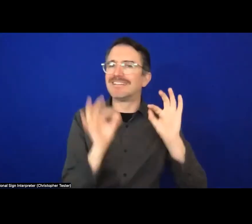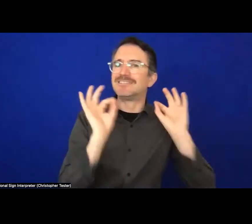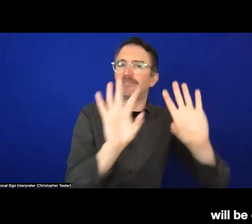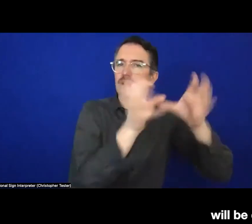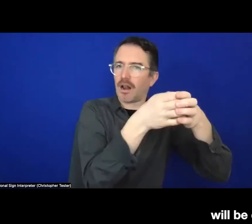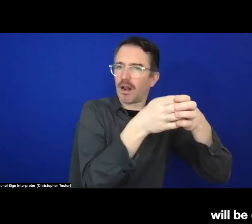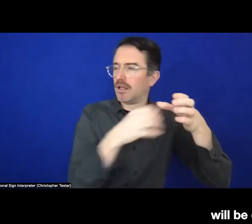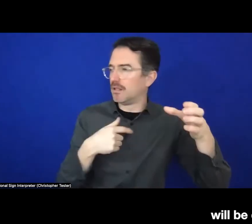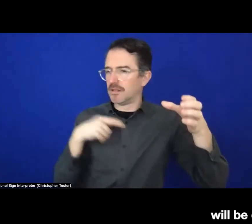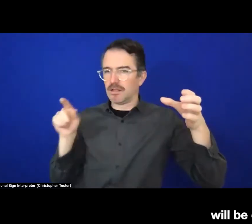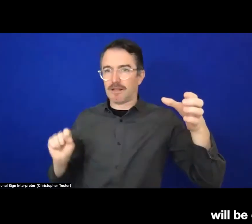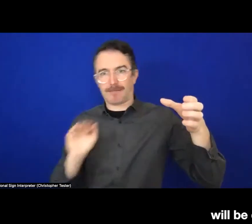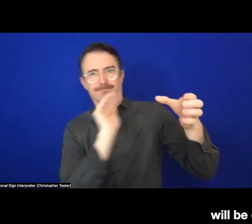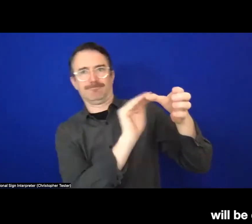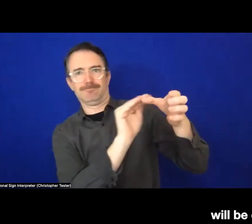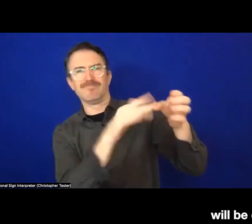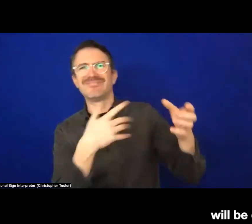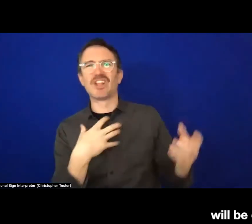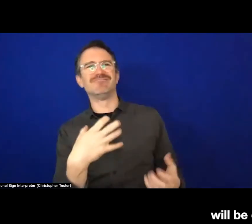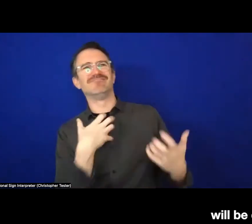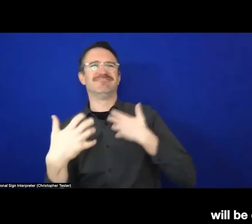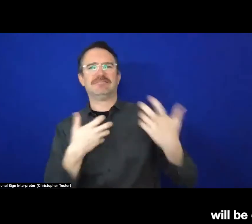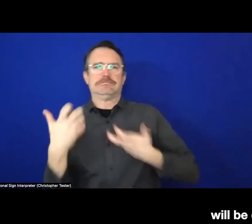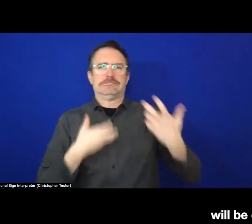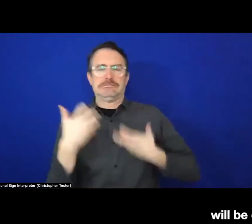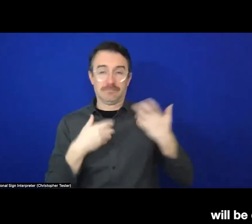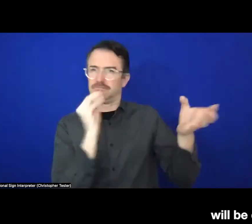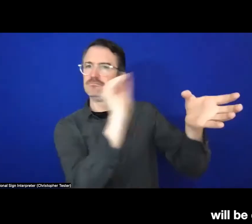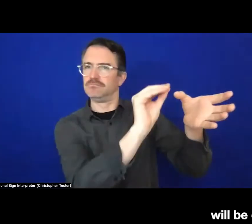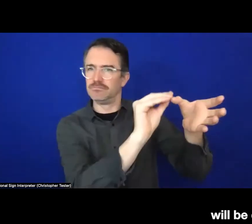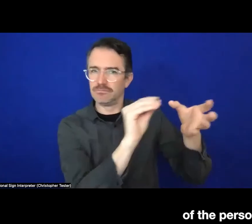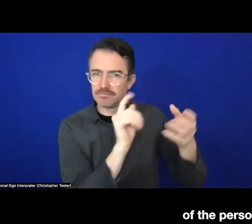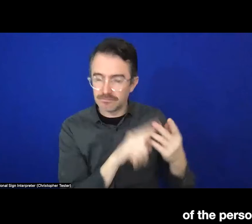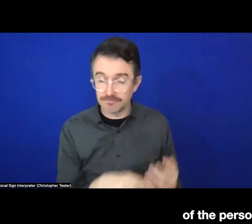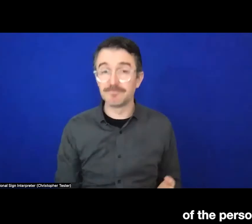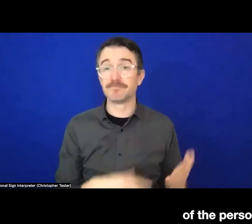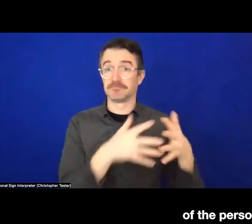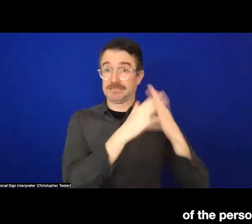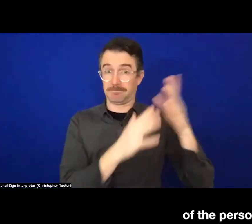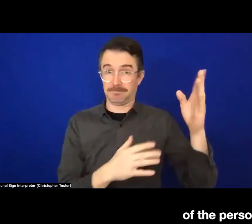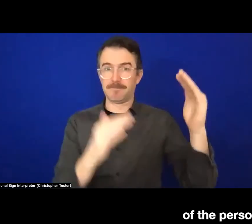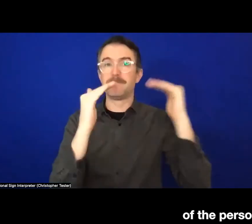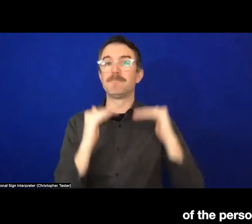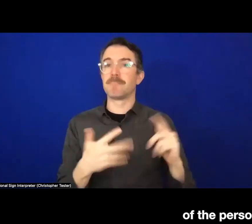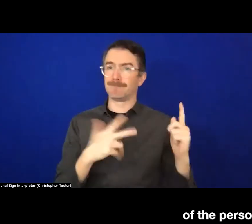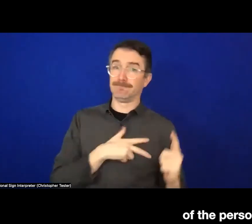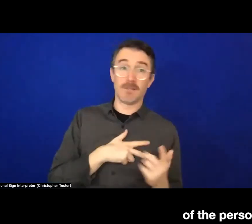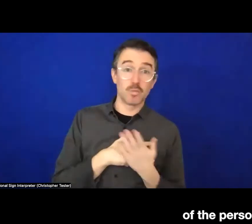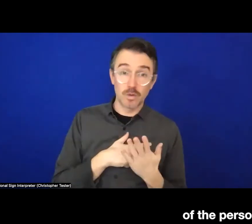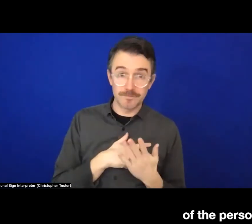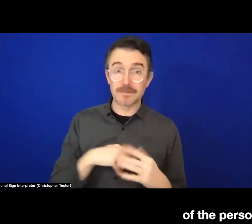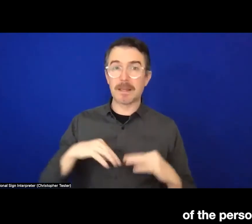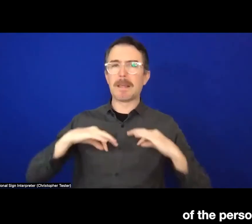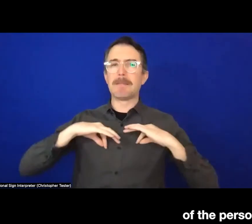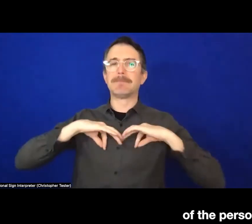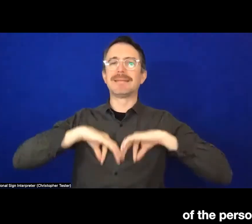which will be committed to achieve the fulfillment of the person